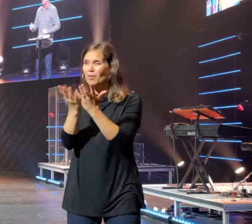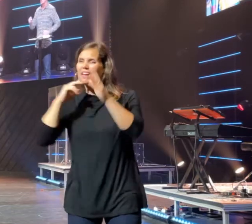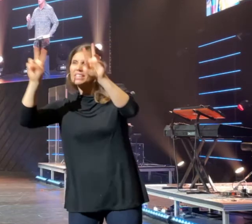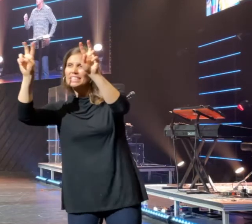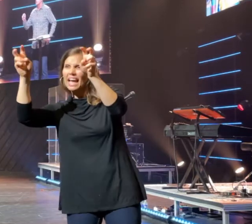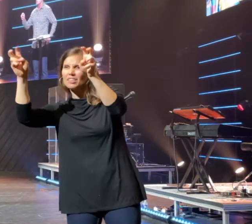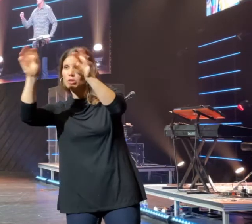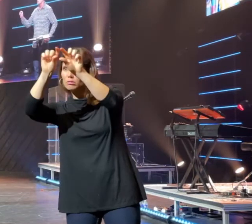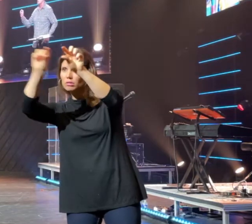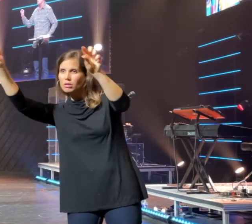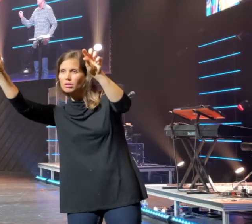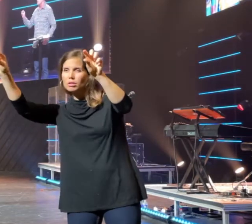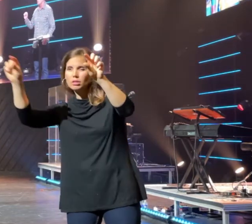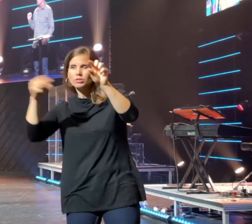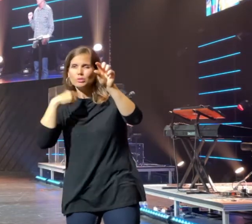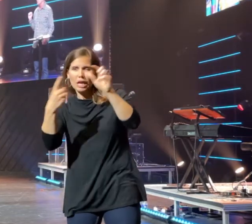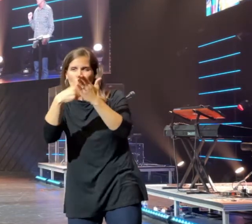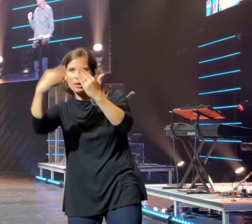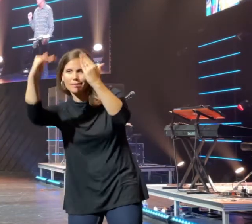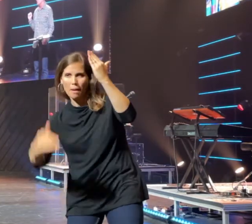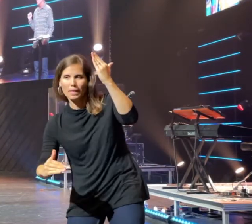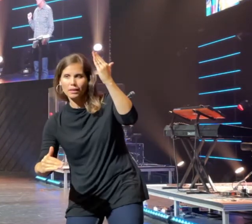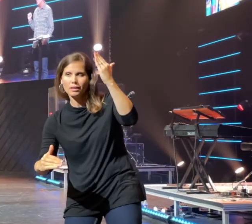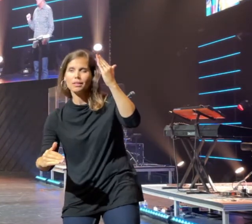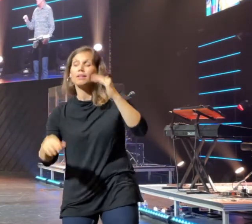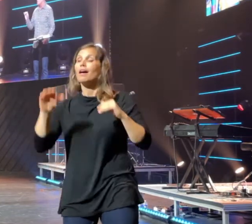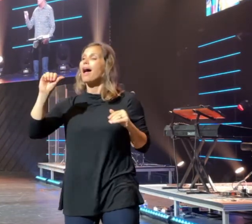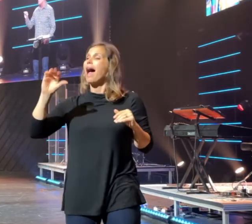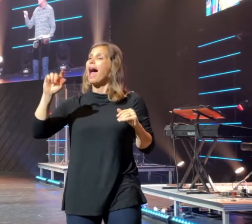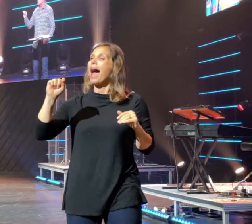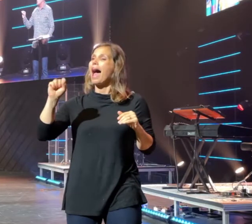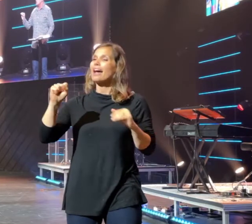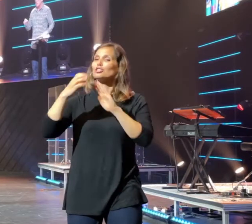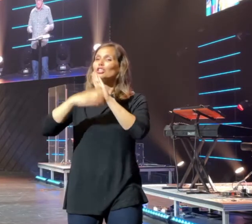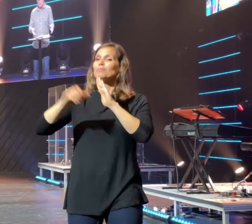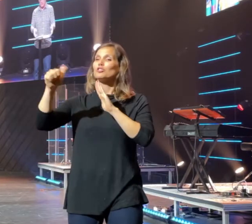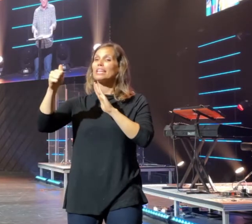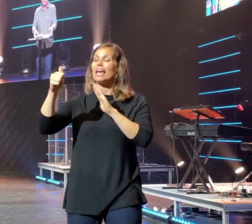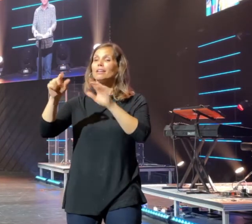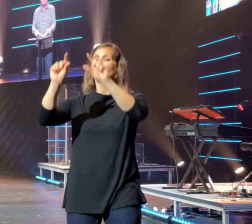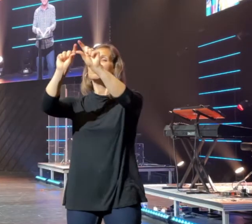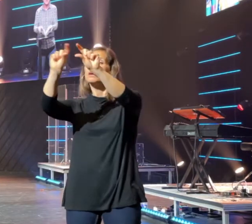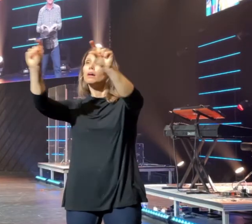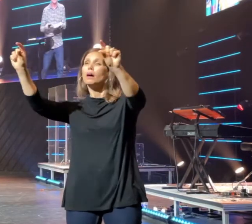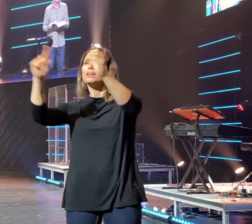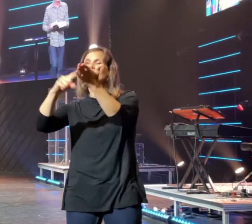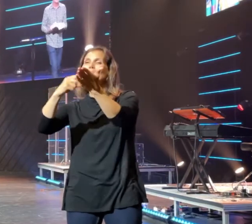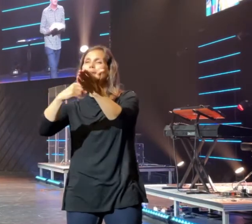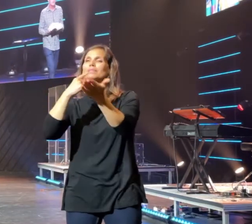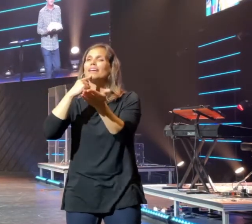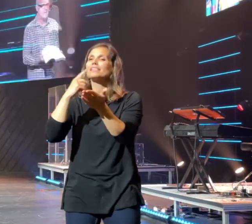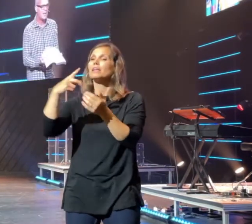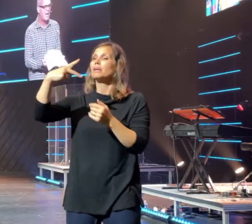say, the conversion of Peter, Acts chapter 10. But the conversion of Peter, Acts chapter 10, is not talking about